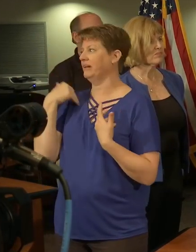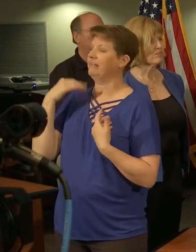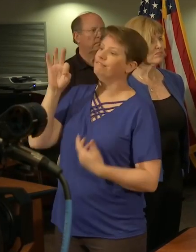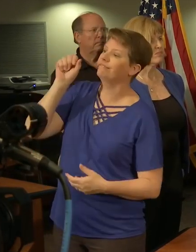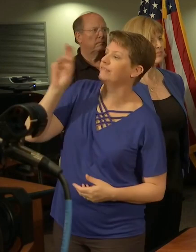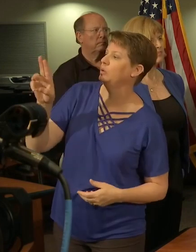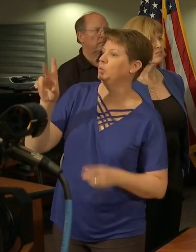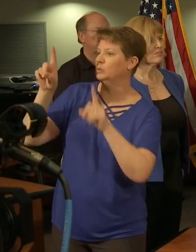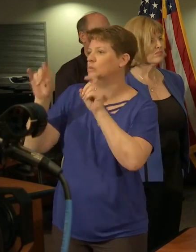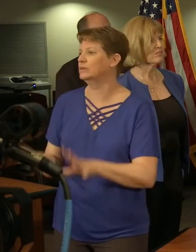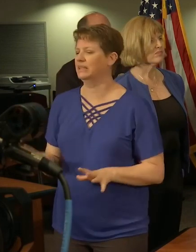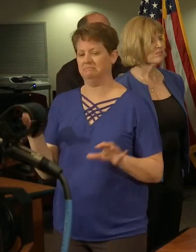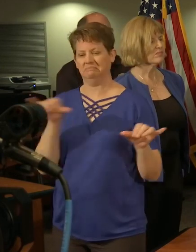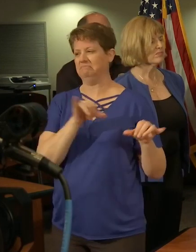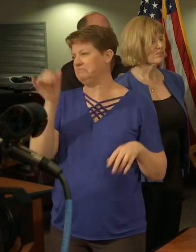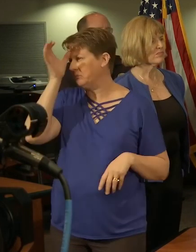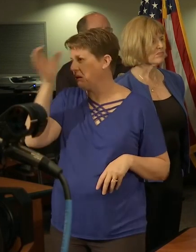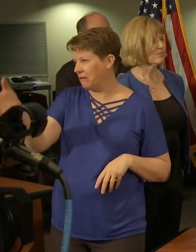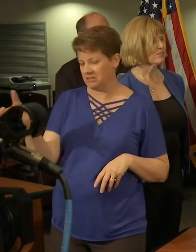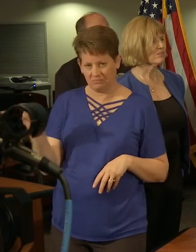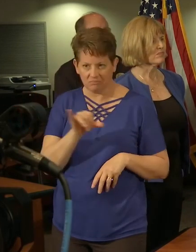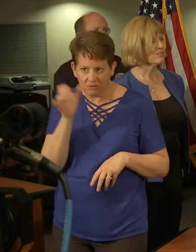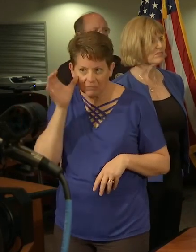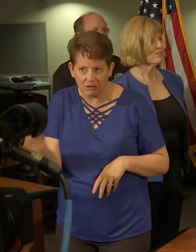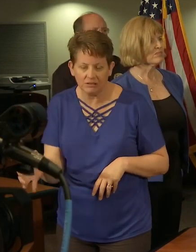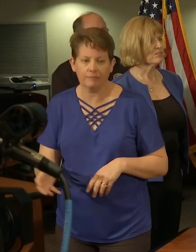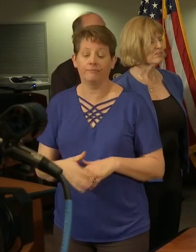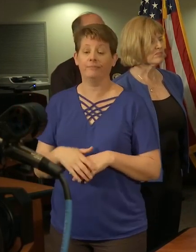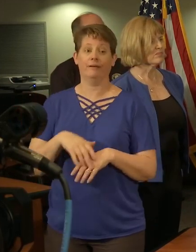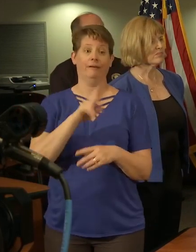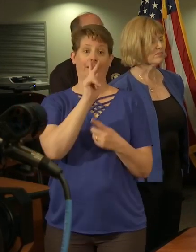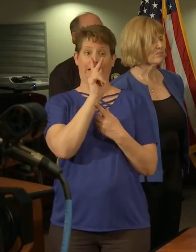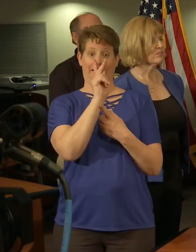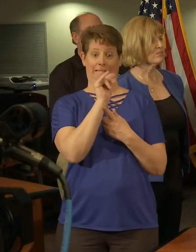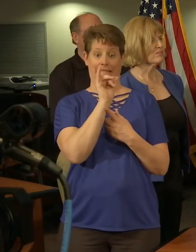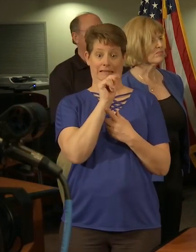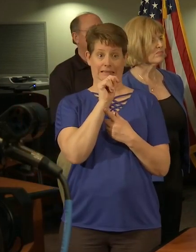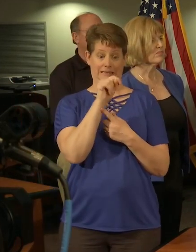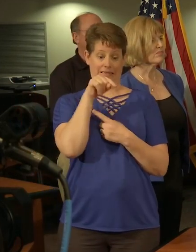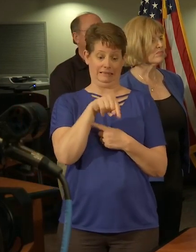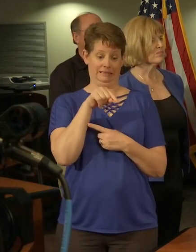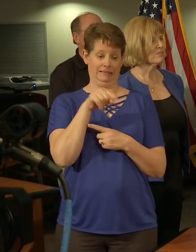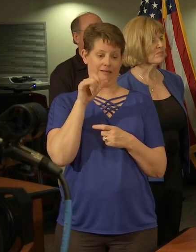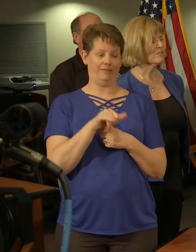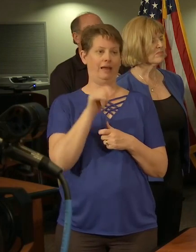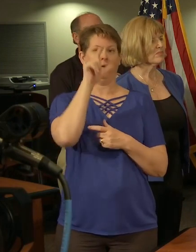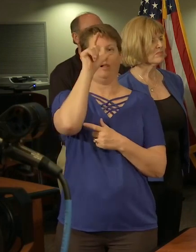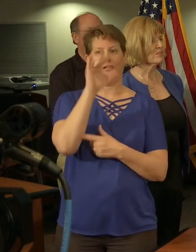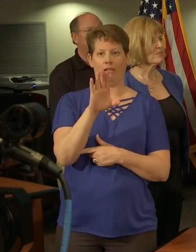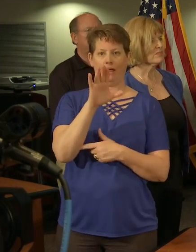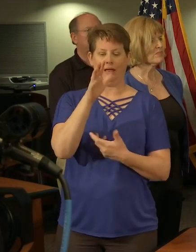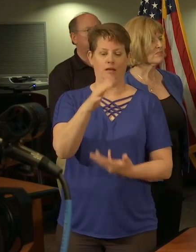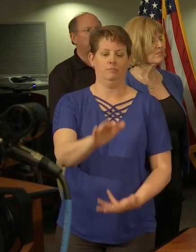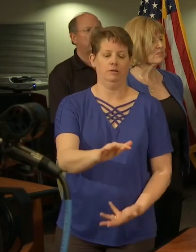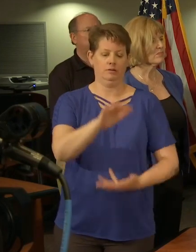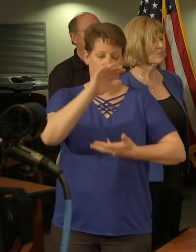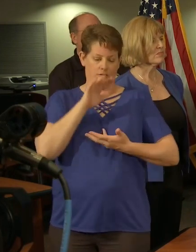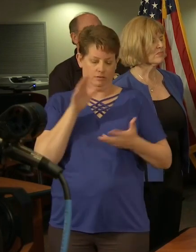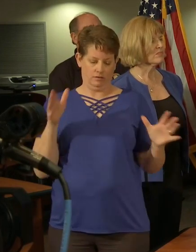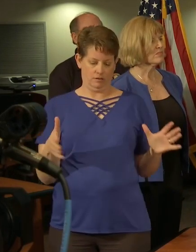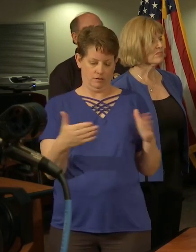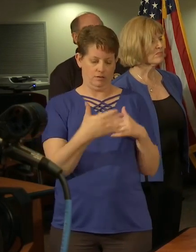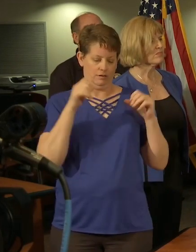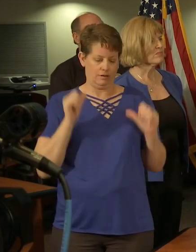flu test or you have another positive test. A kit refers to what a laboratory has that can